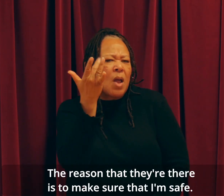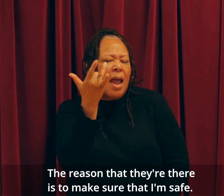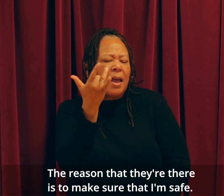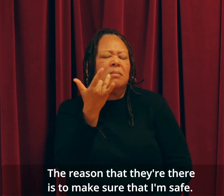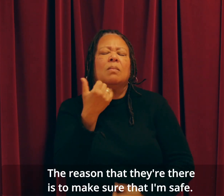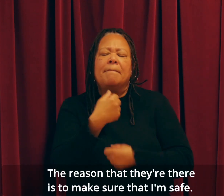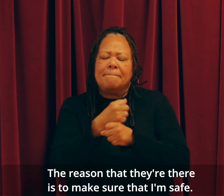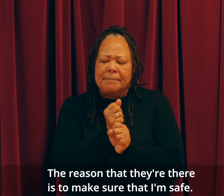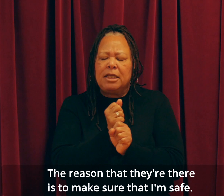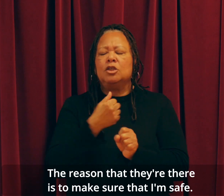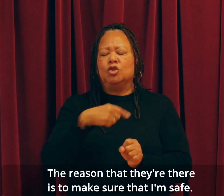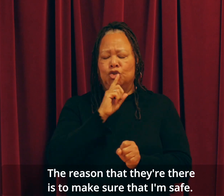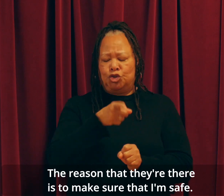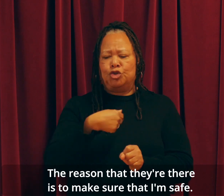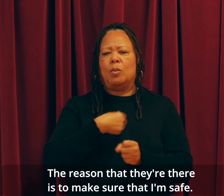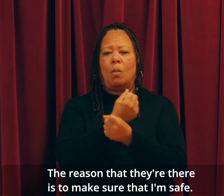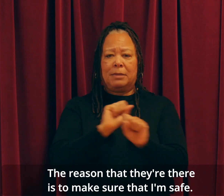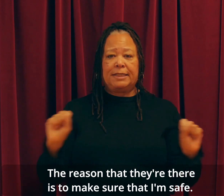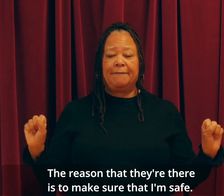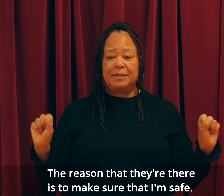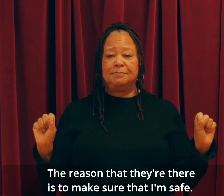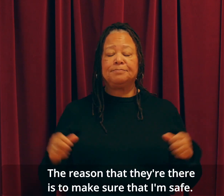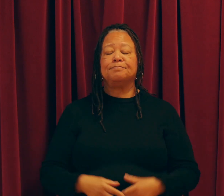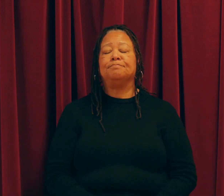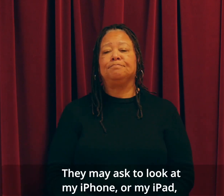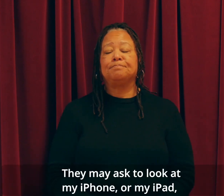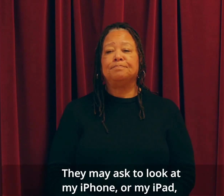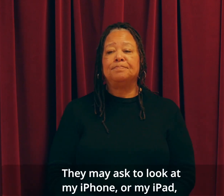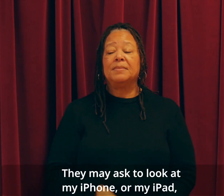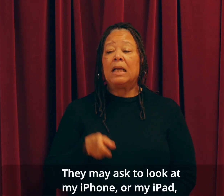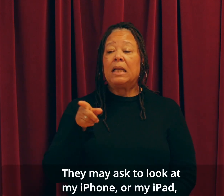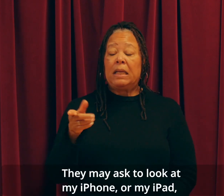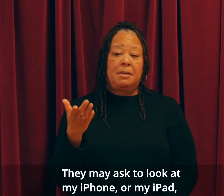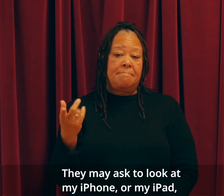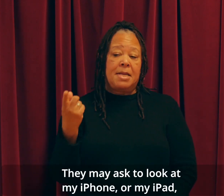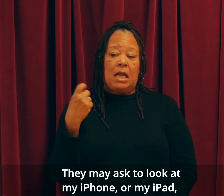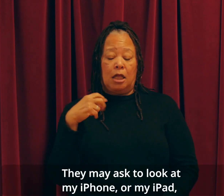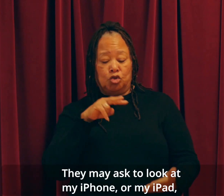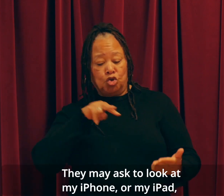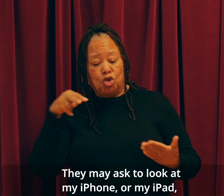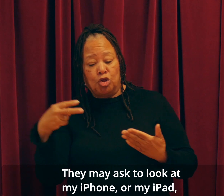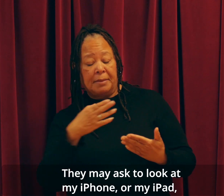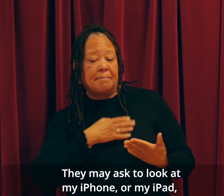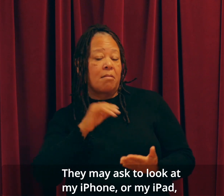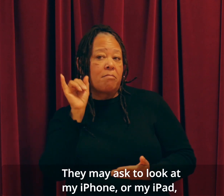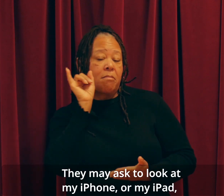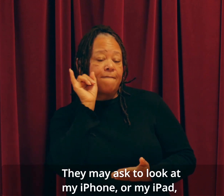The reason that they're there is to make sure that I am safe. They may ask to look at my iPhone or